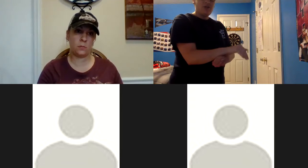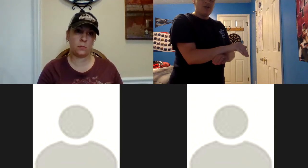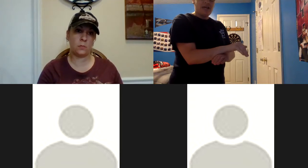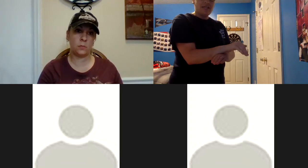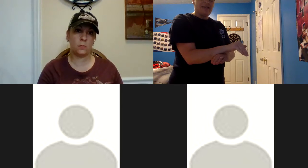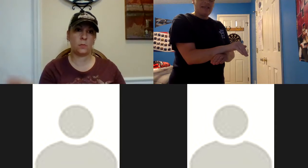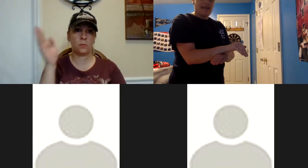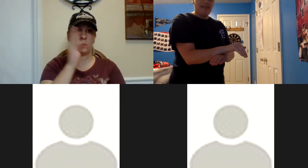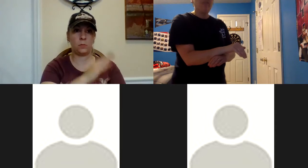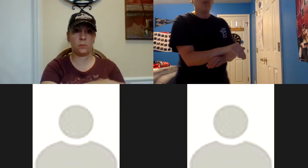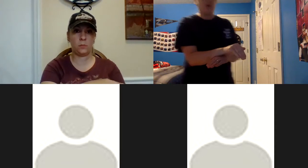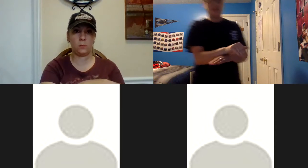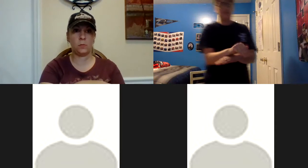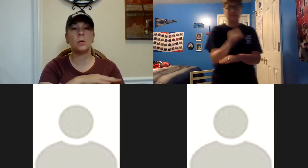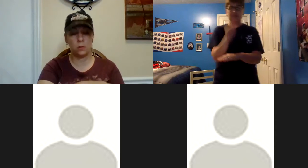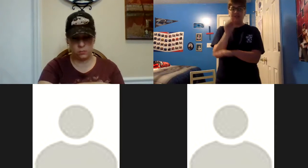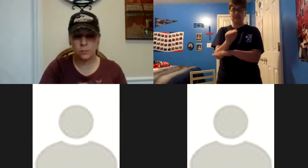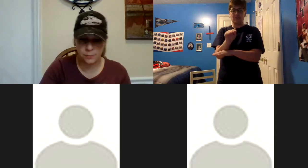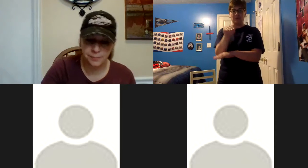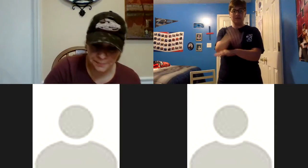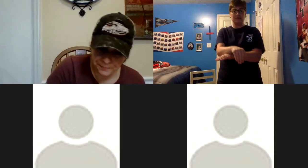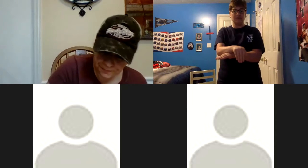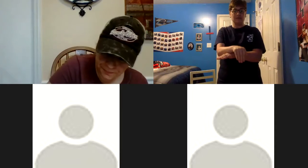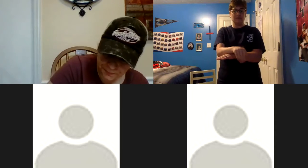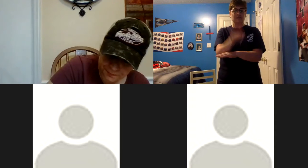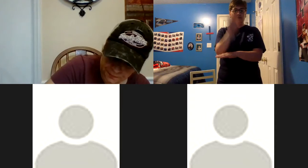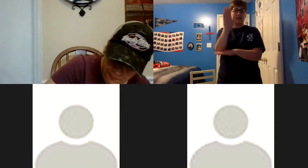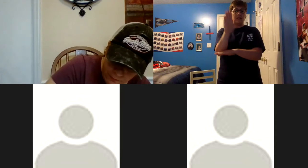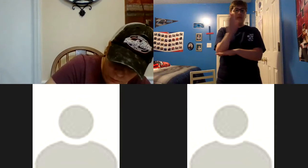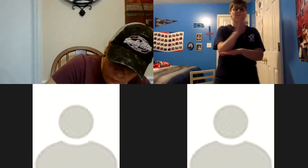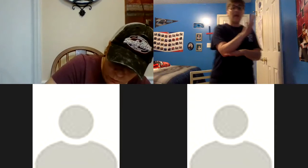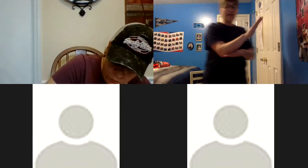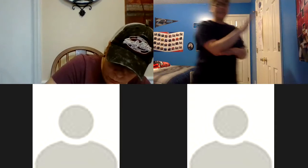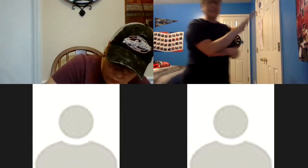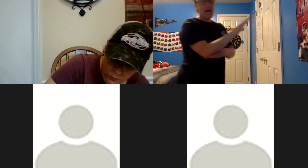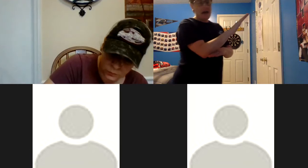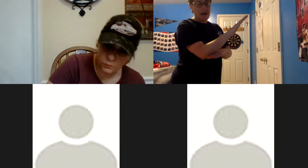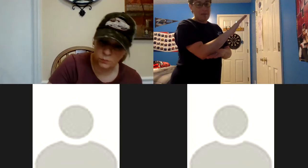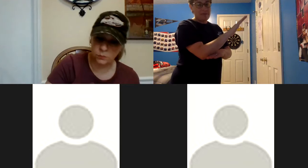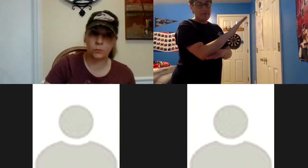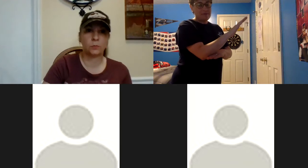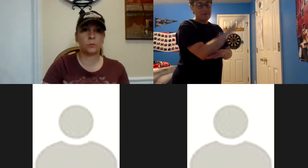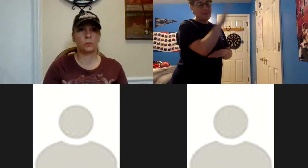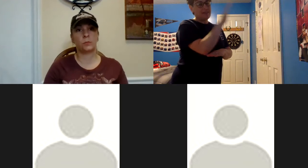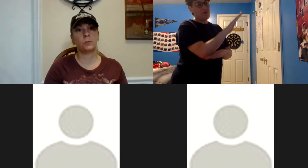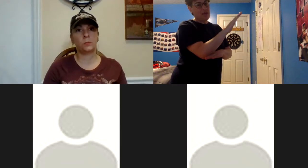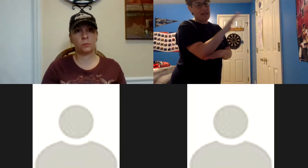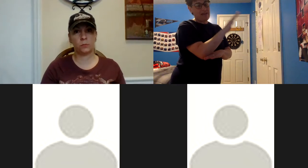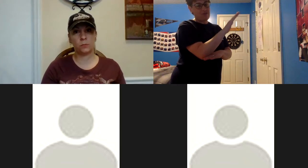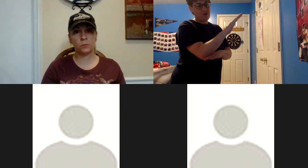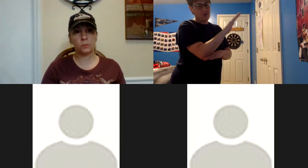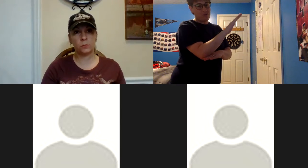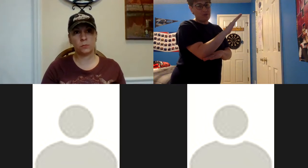you can do night like that. Either one. Either one. If your hand is up, then it's more